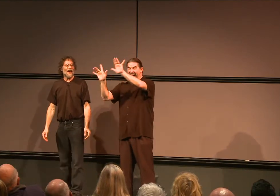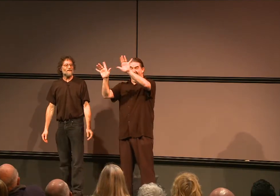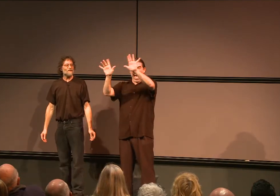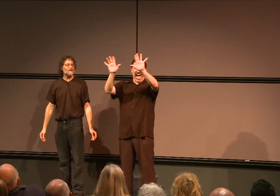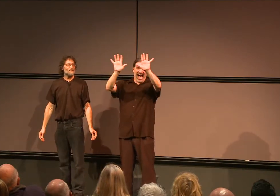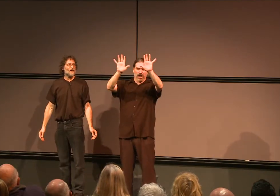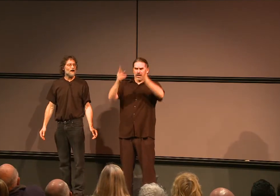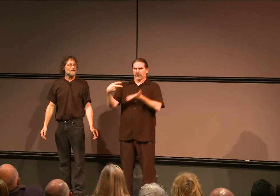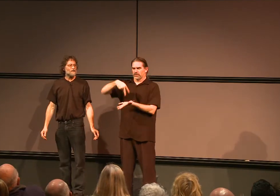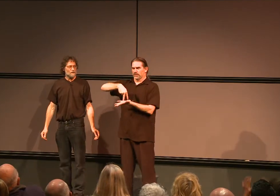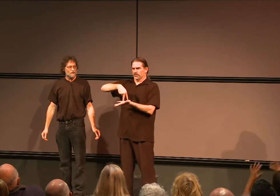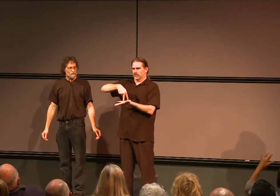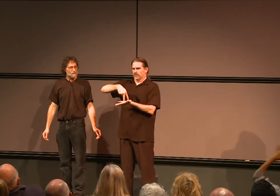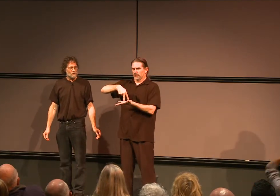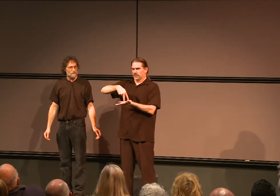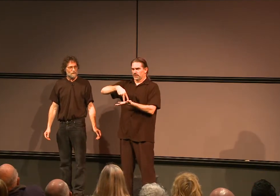after the stars,